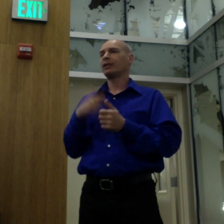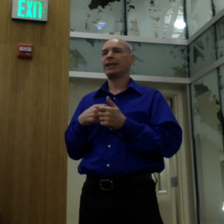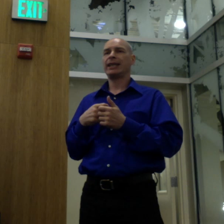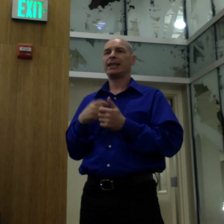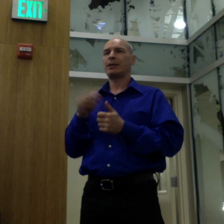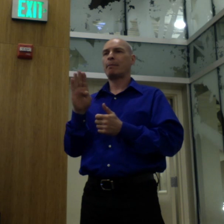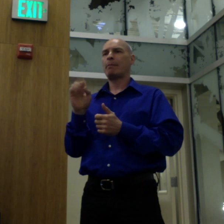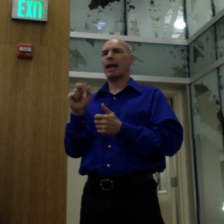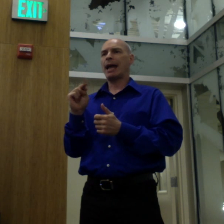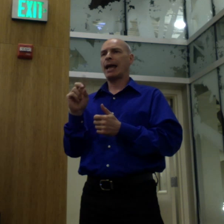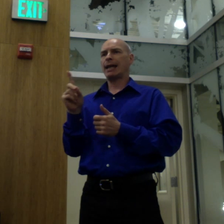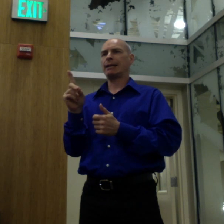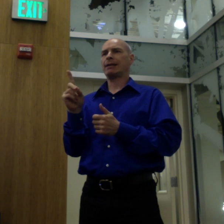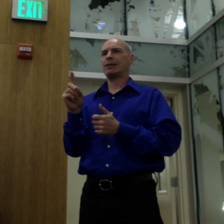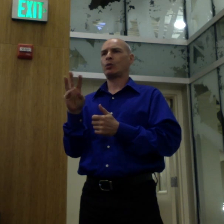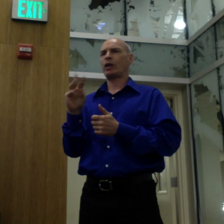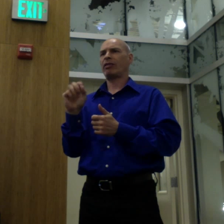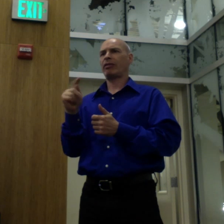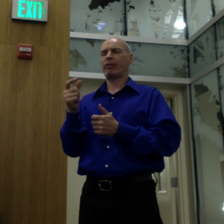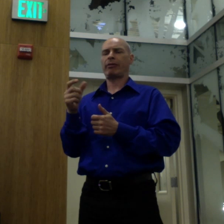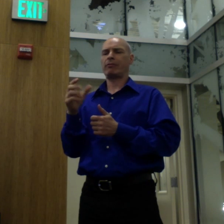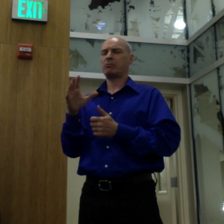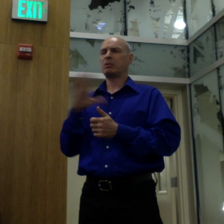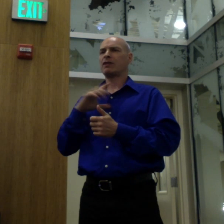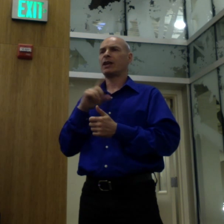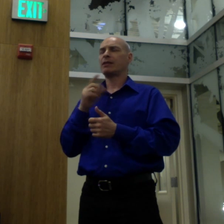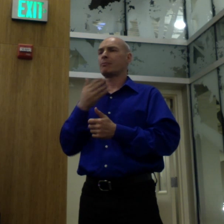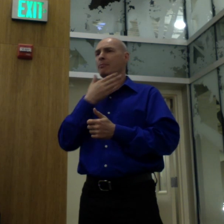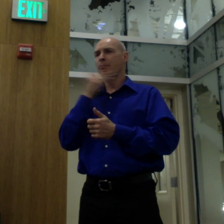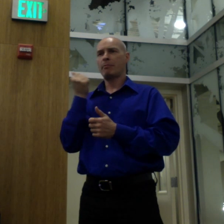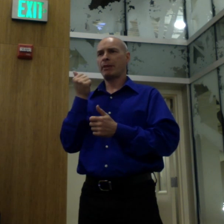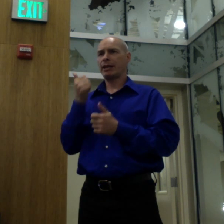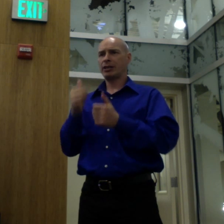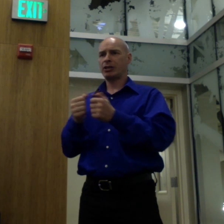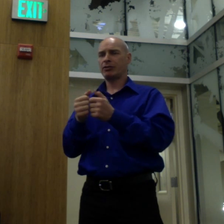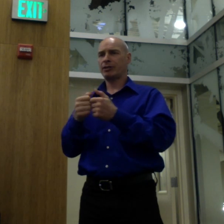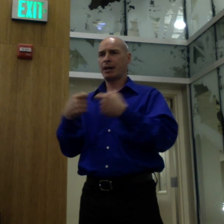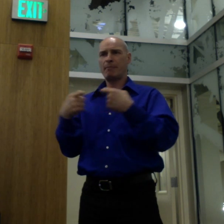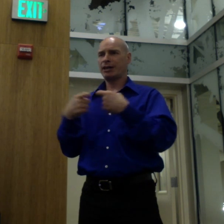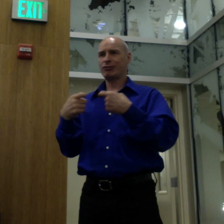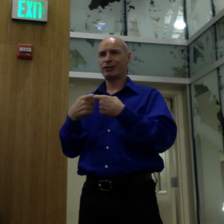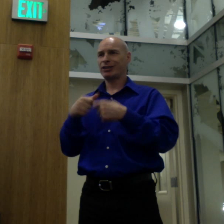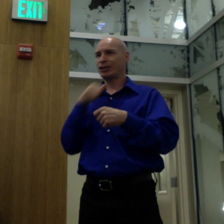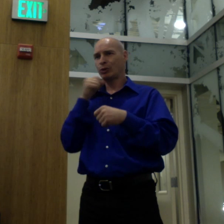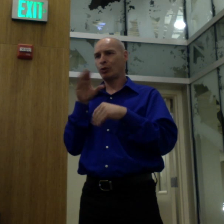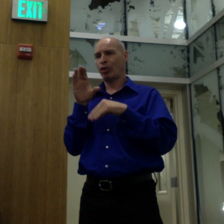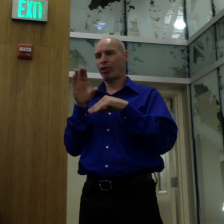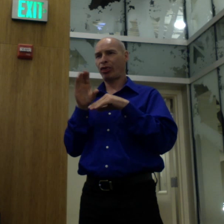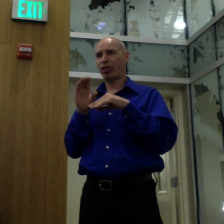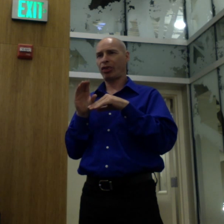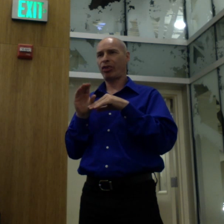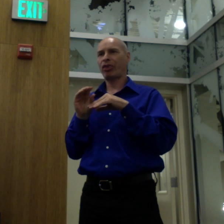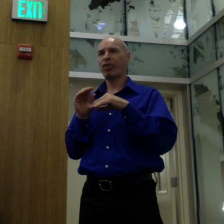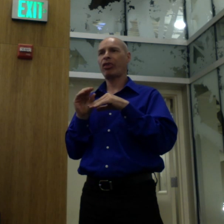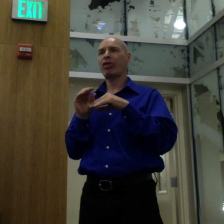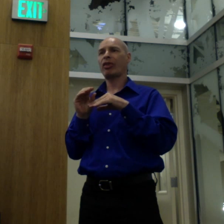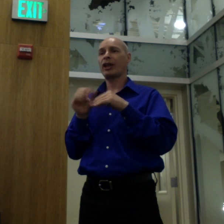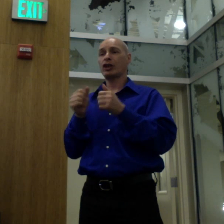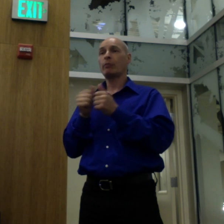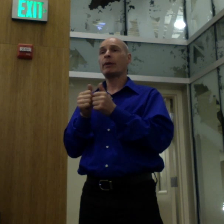be a much better, more efficient, less battery eating, and your message is going to